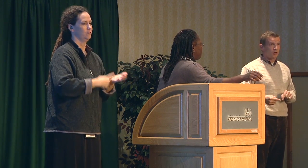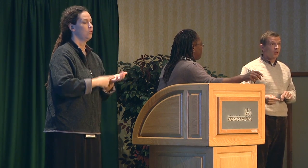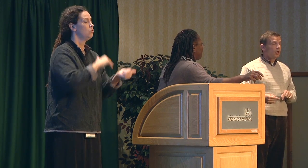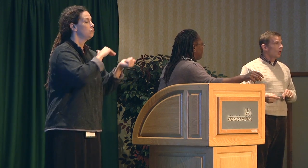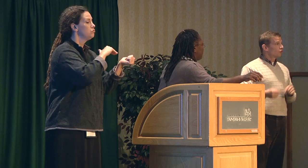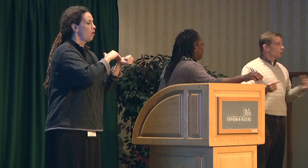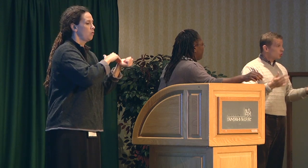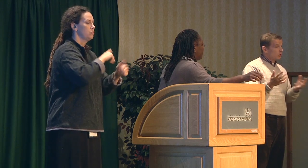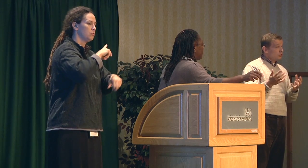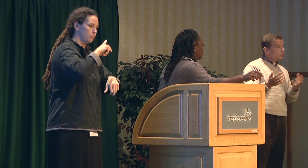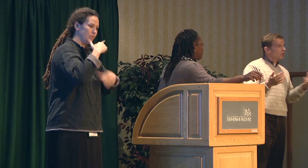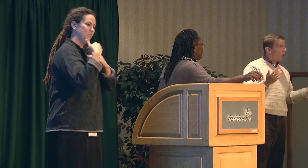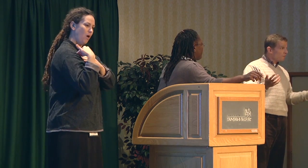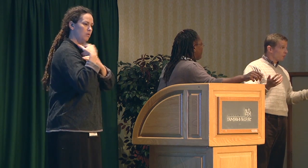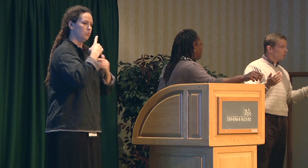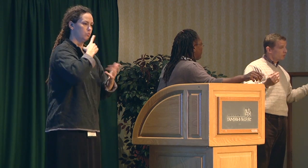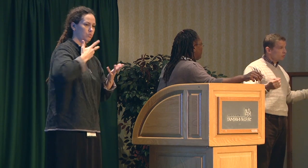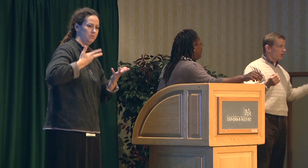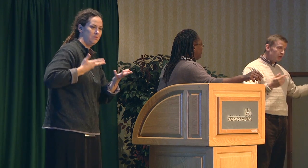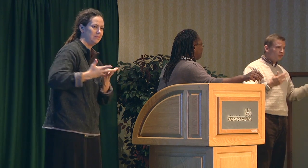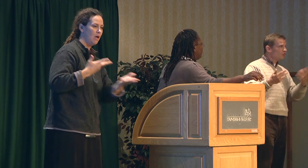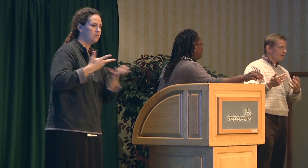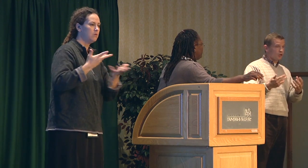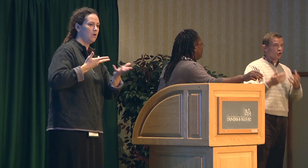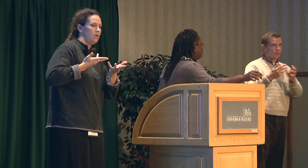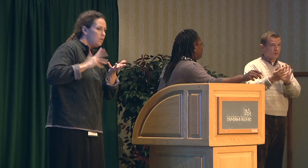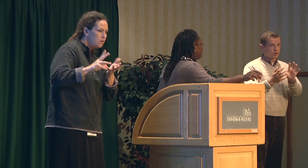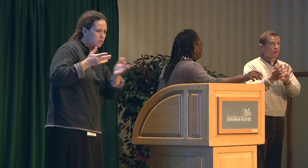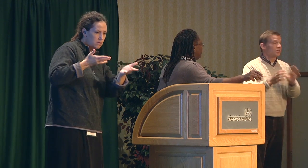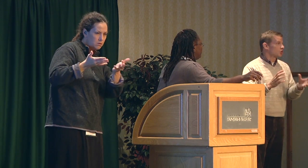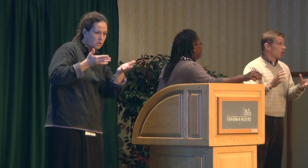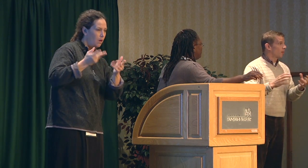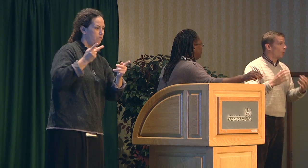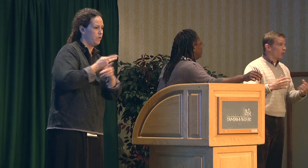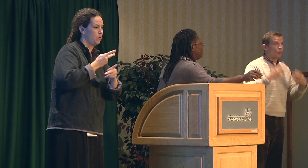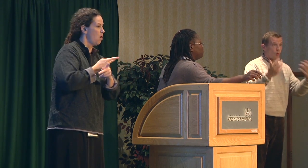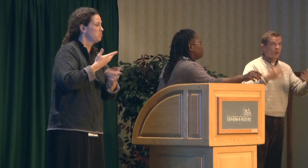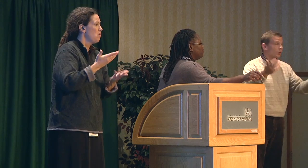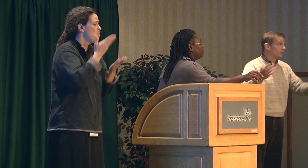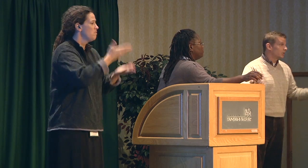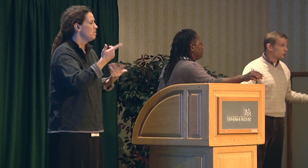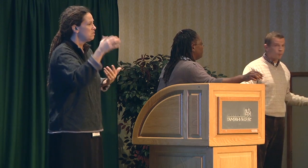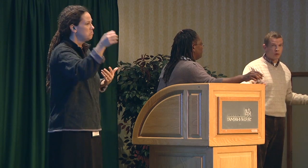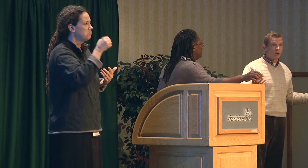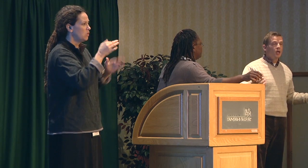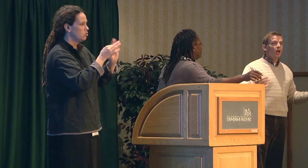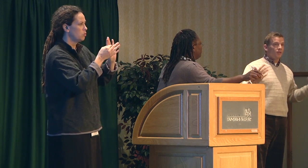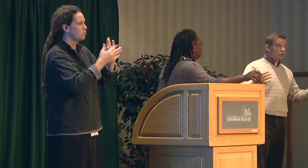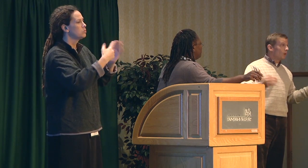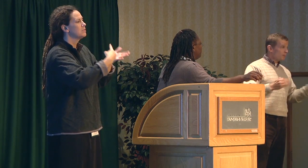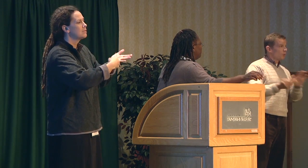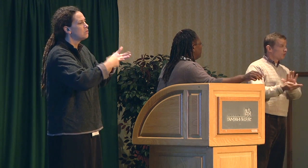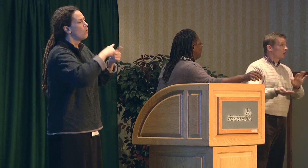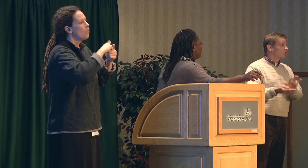investigation. And so you can offer, say, let's just have an interpreter there so we can talk about whether you need an interpreter.